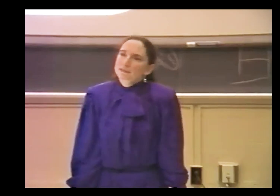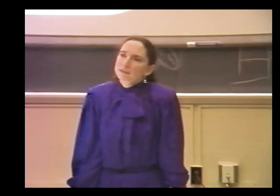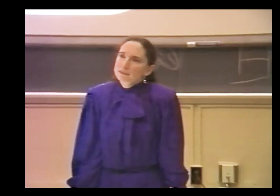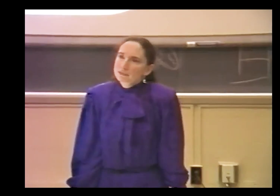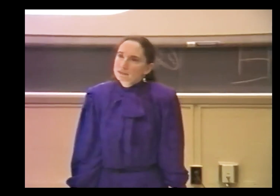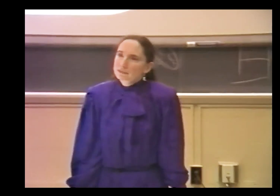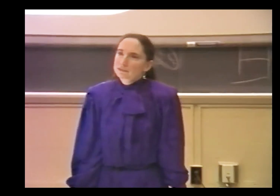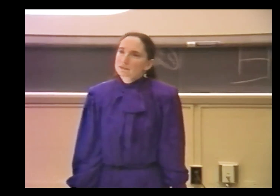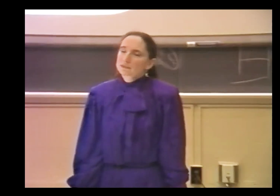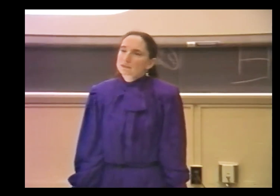different